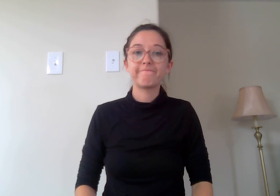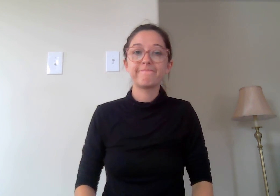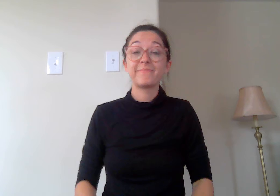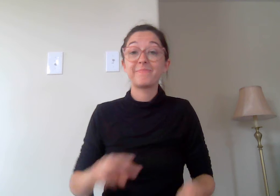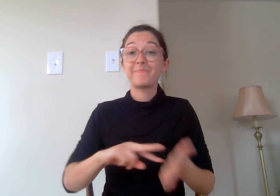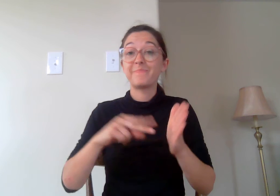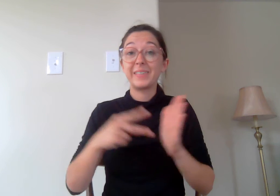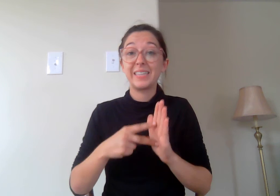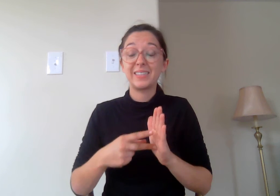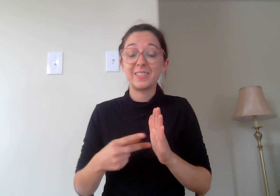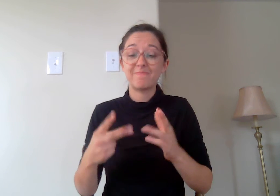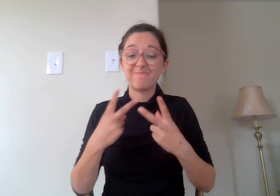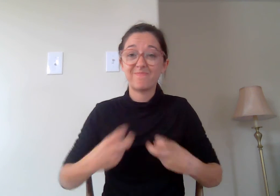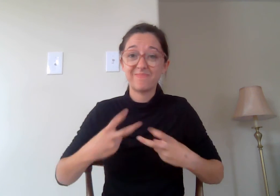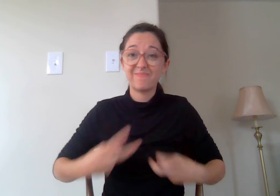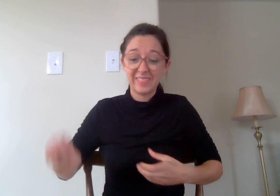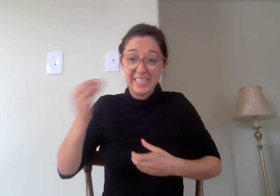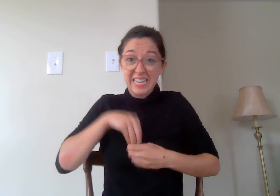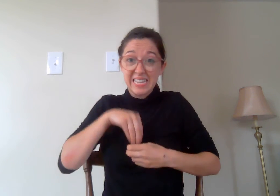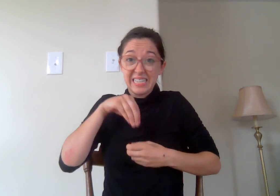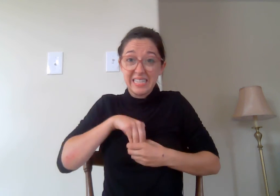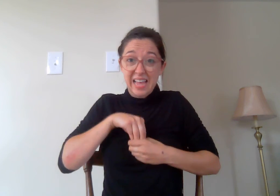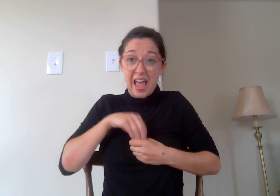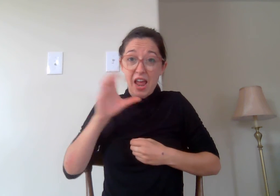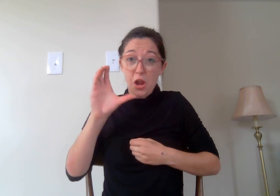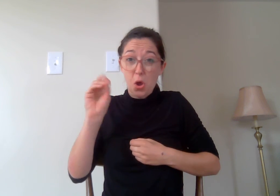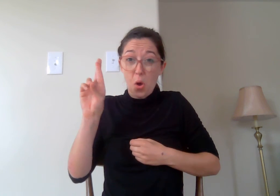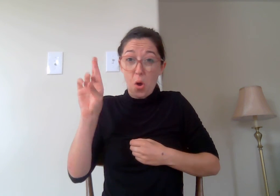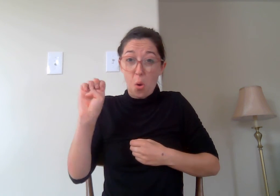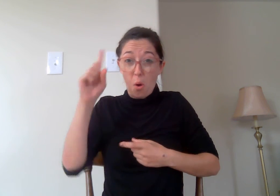unlovable. They may change to being more extreme, more negative,